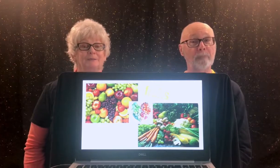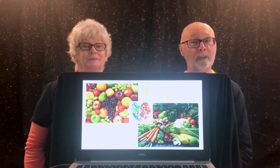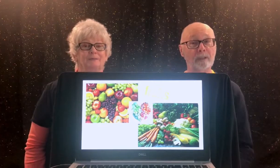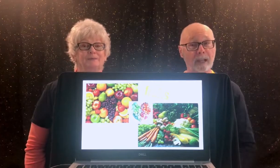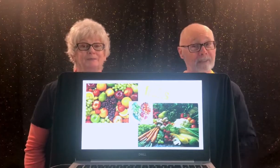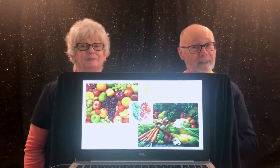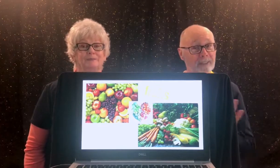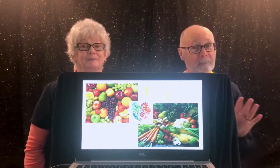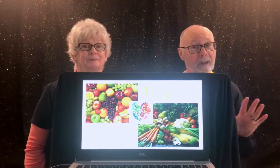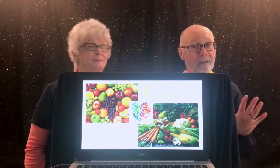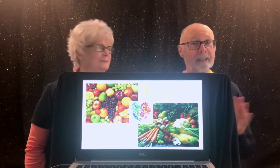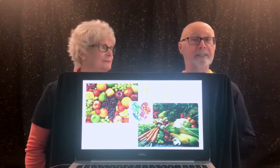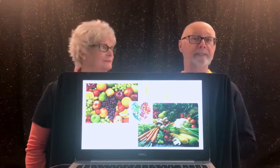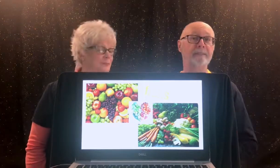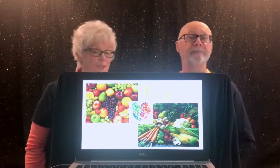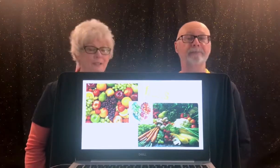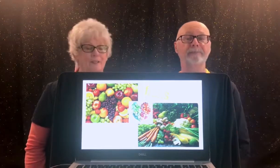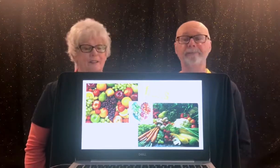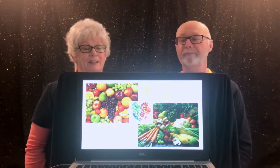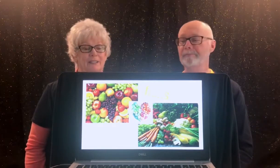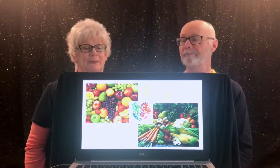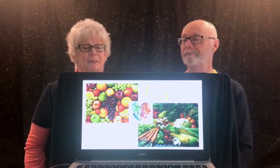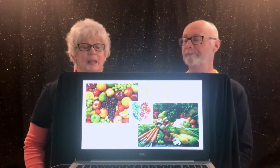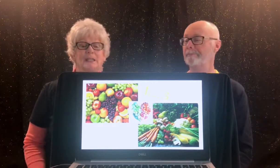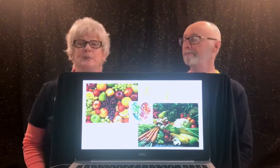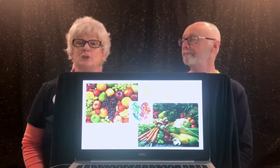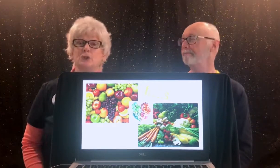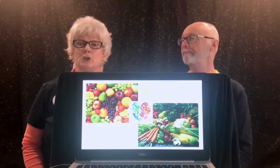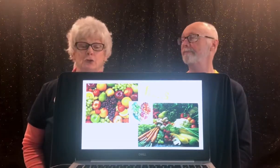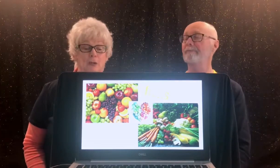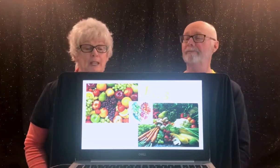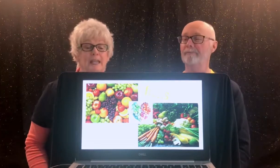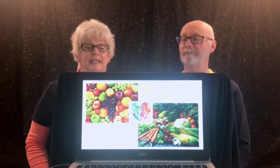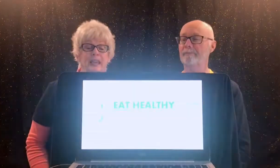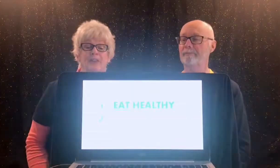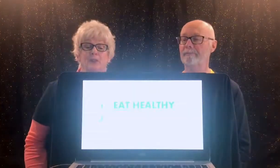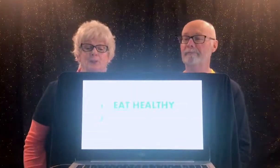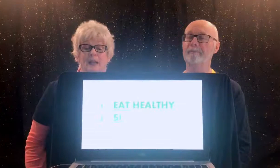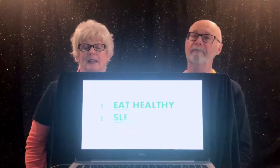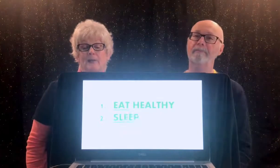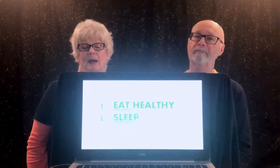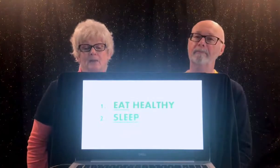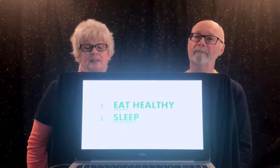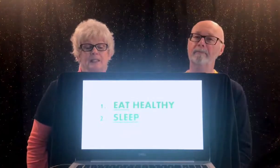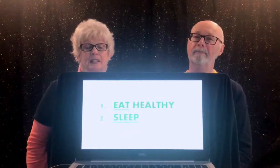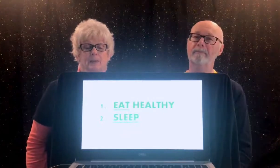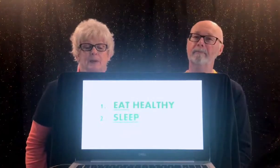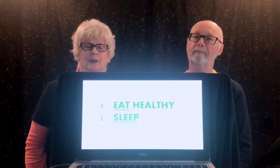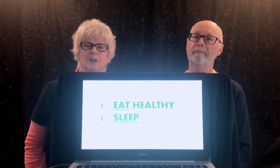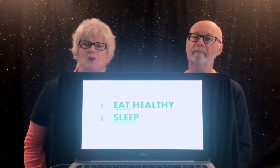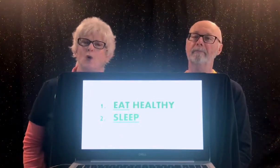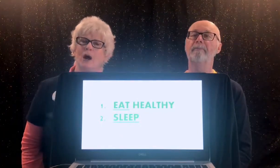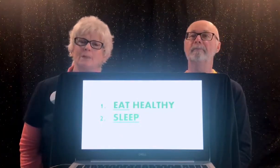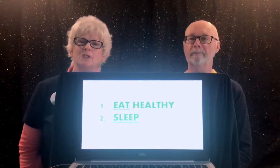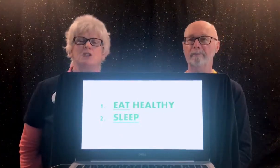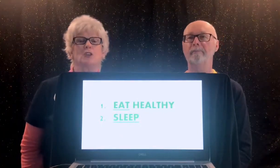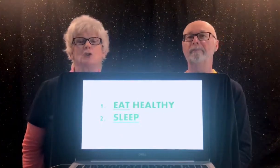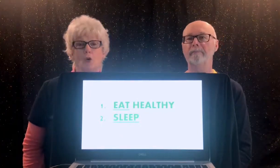remember, everything in moderation. Right. Number 2, get the right amount of sleep. Know how much that your